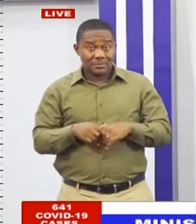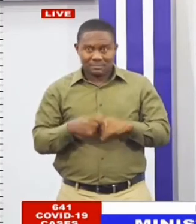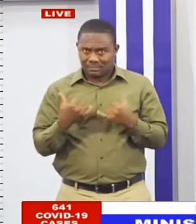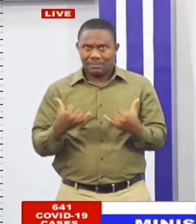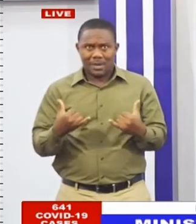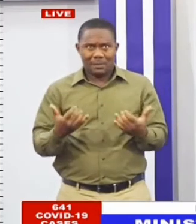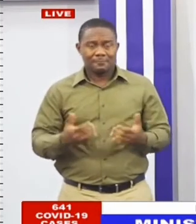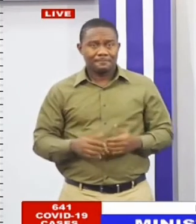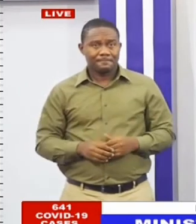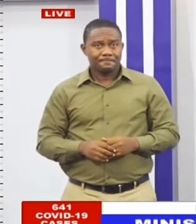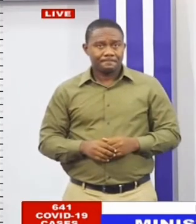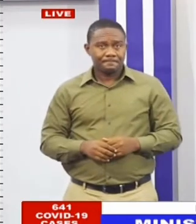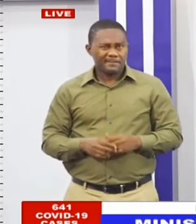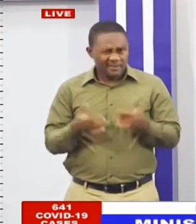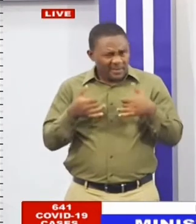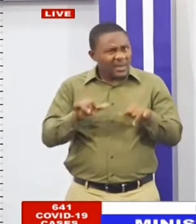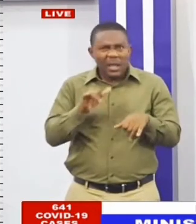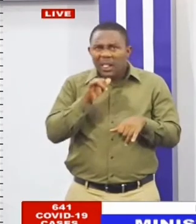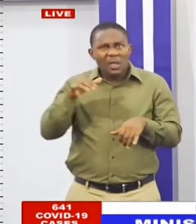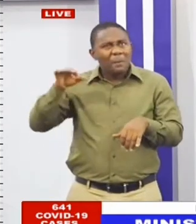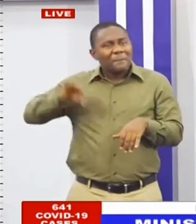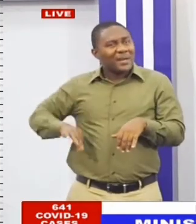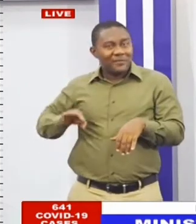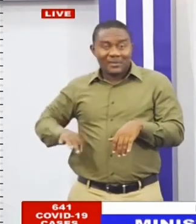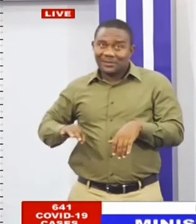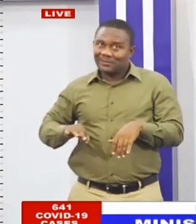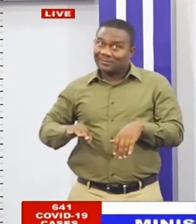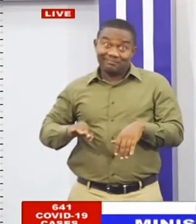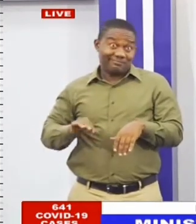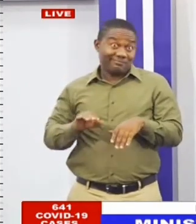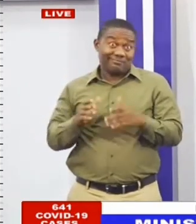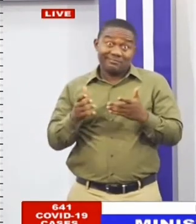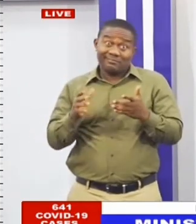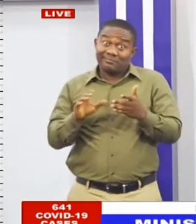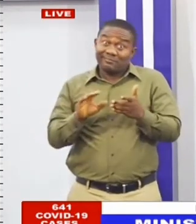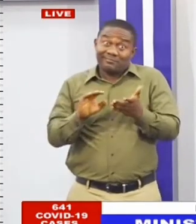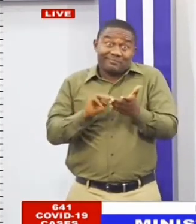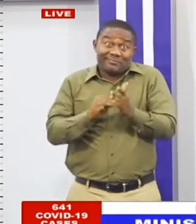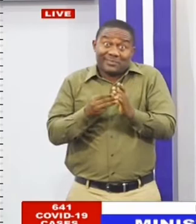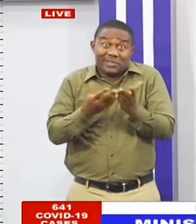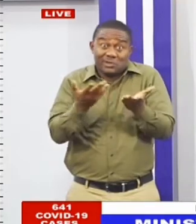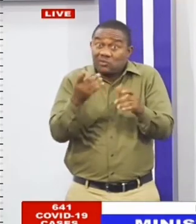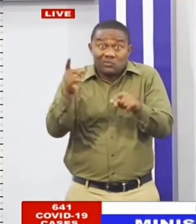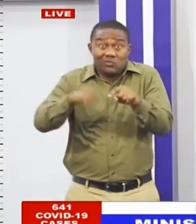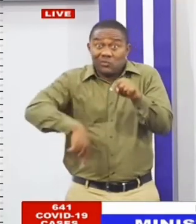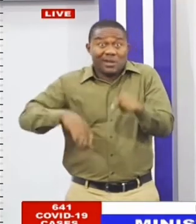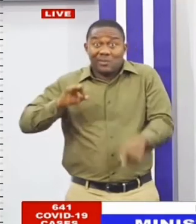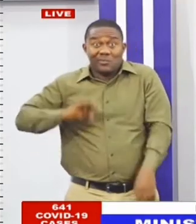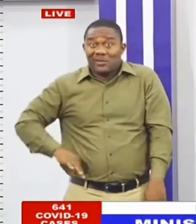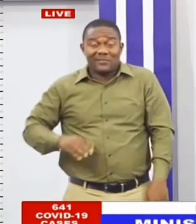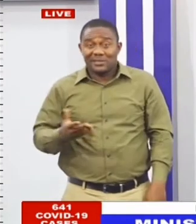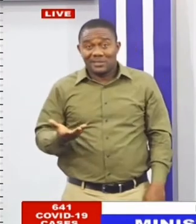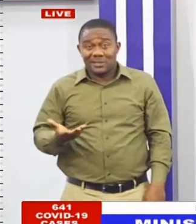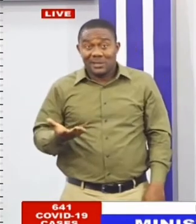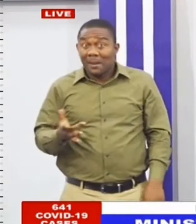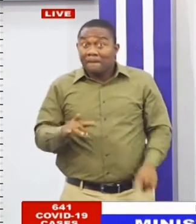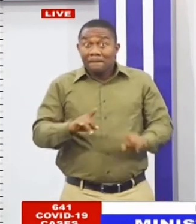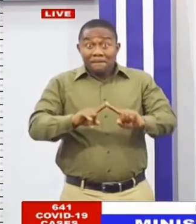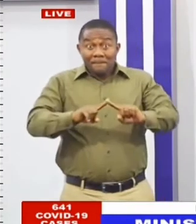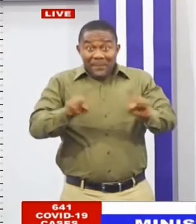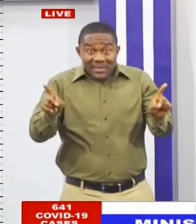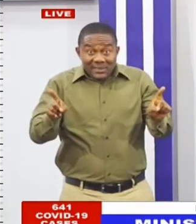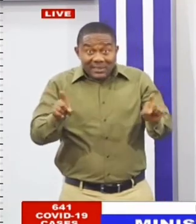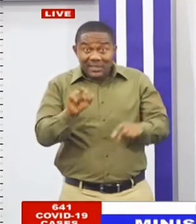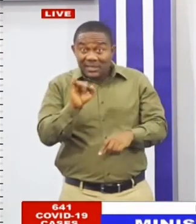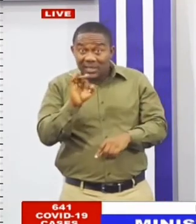I speak, you are not, then automatically, there is no way you are benefiting. But if for some reason,